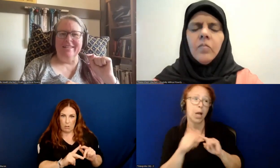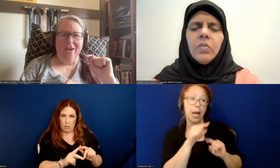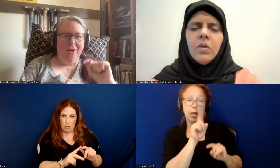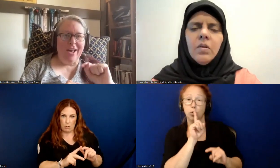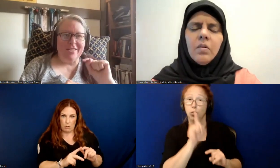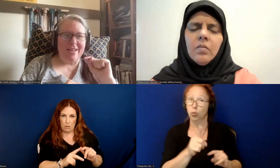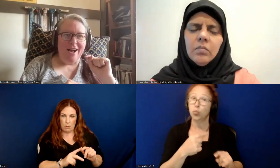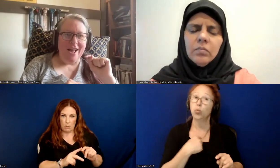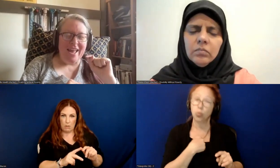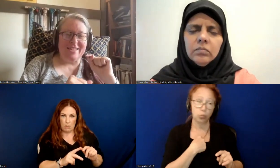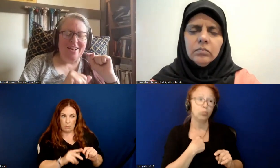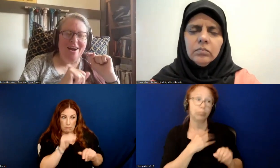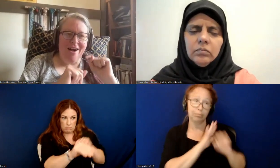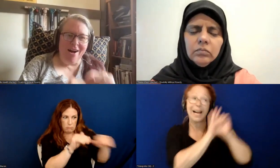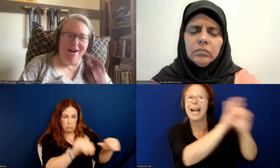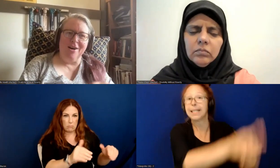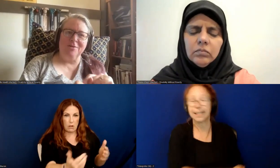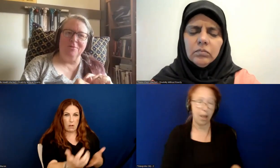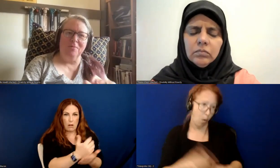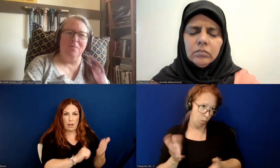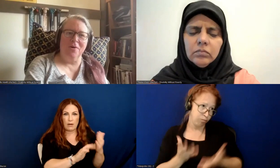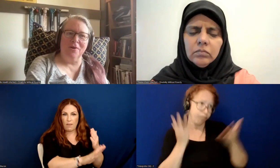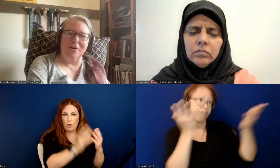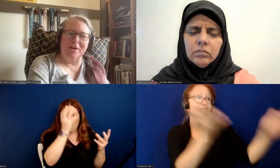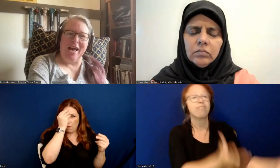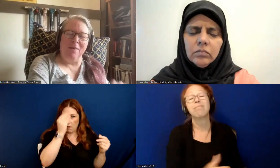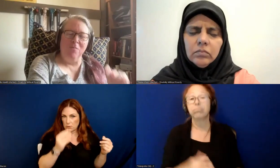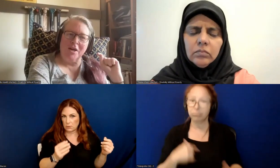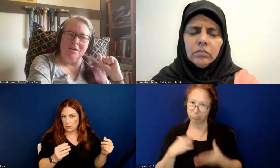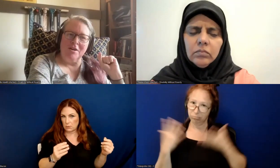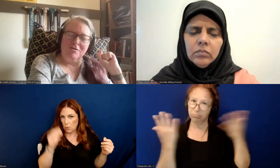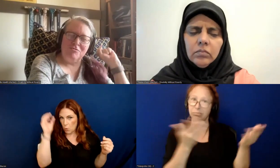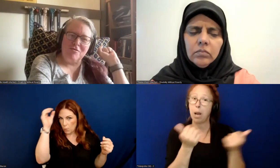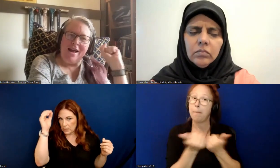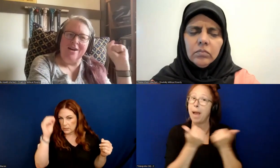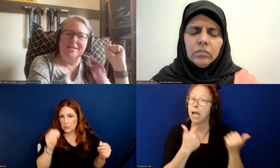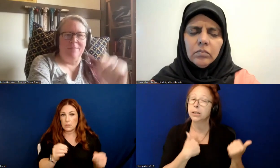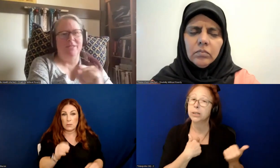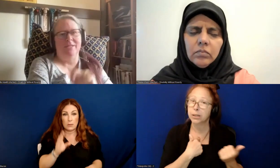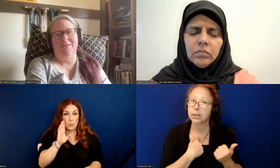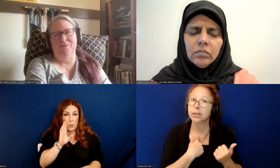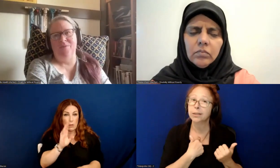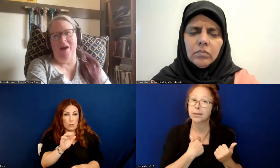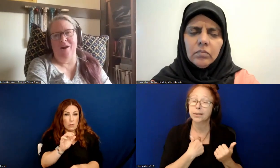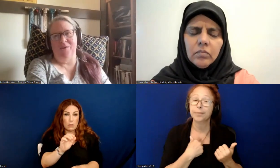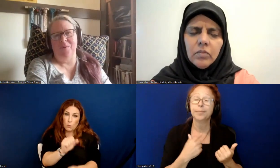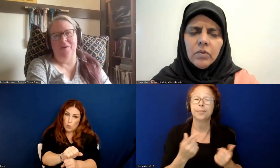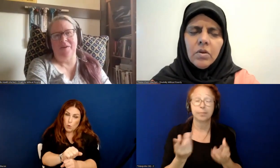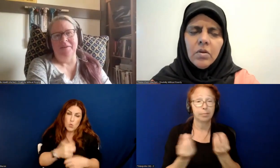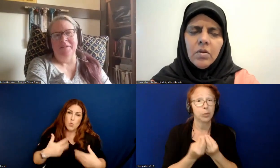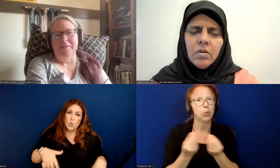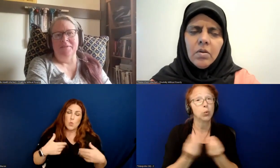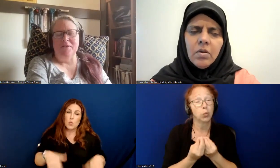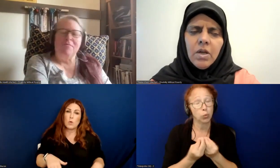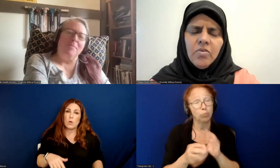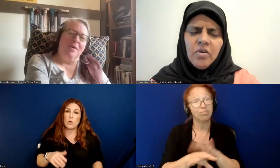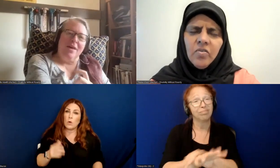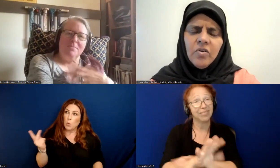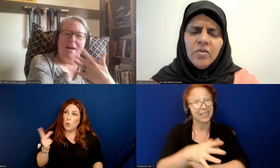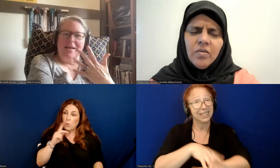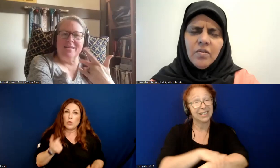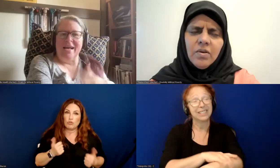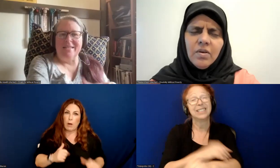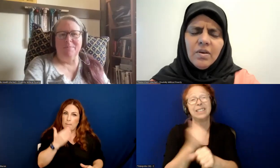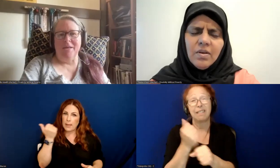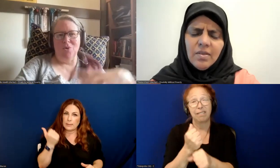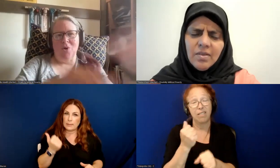And it's hard work, and we're going to try our damnedest to do that hard work. So And Rabia, just